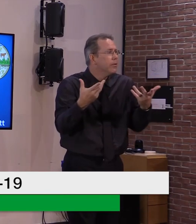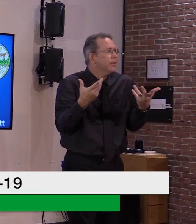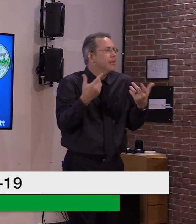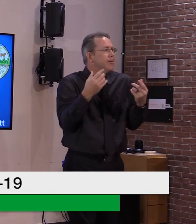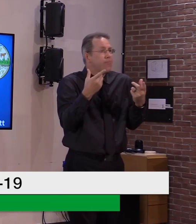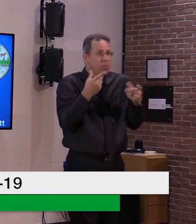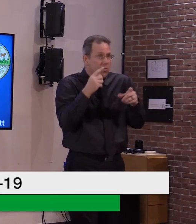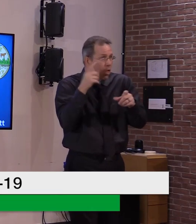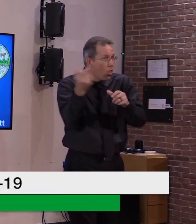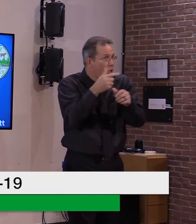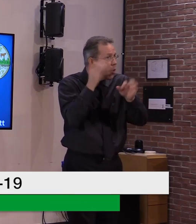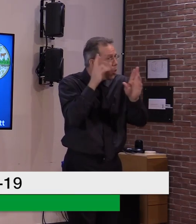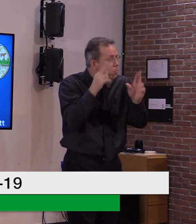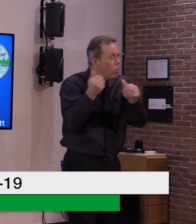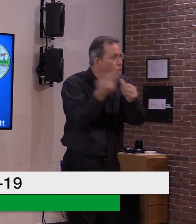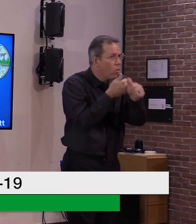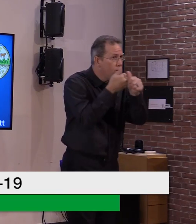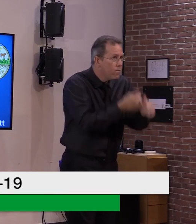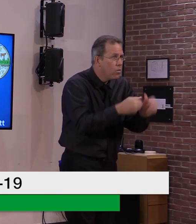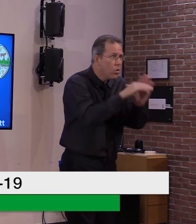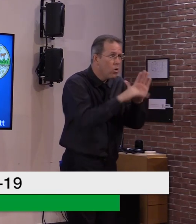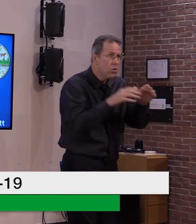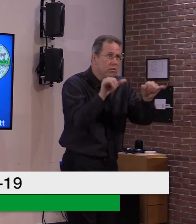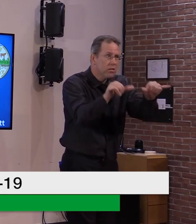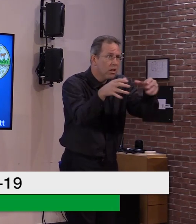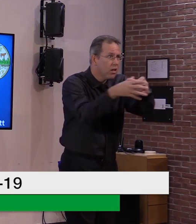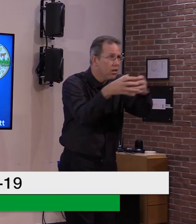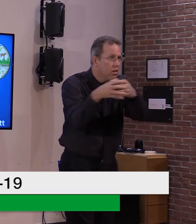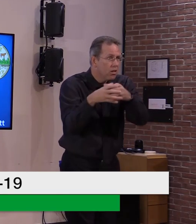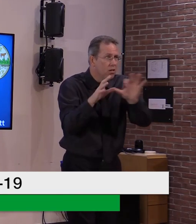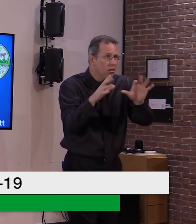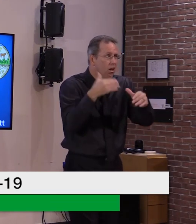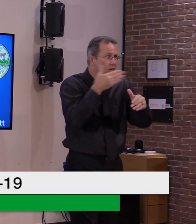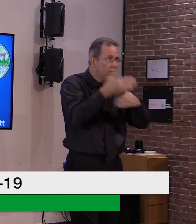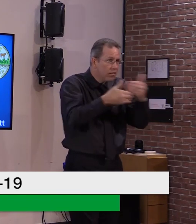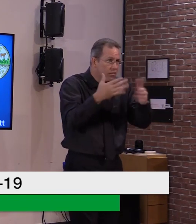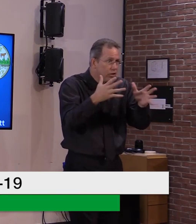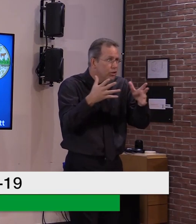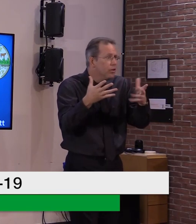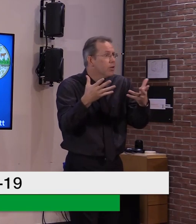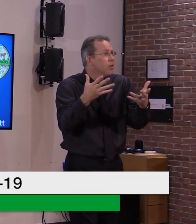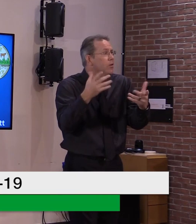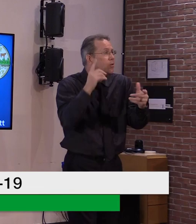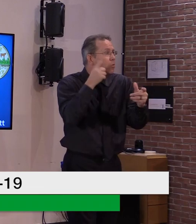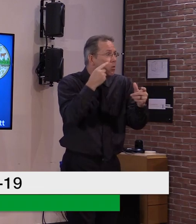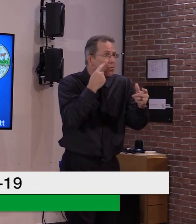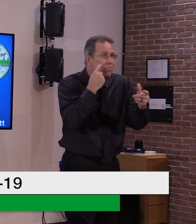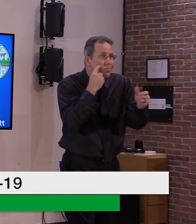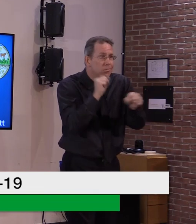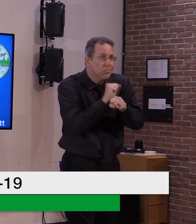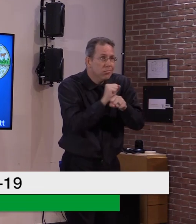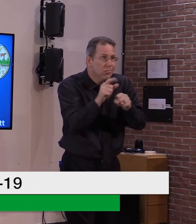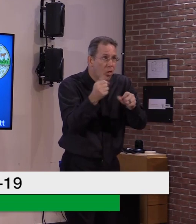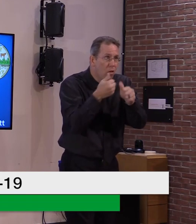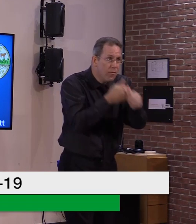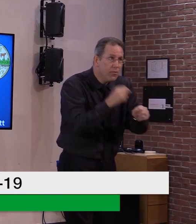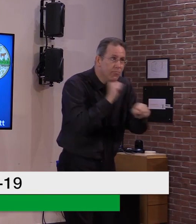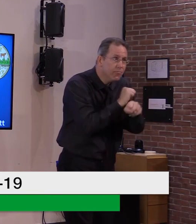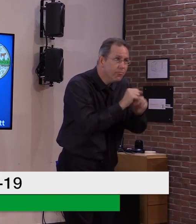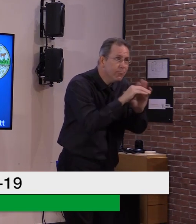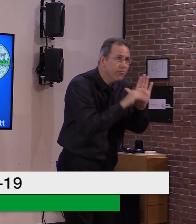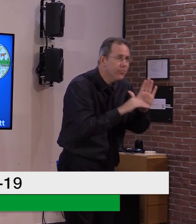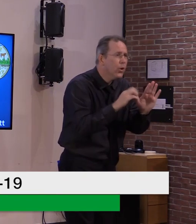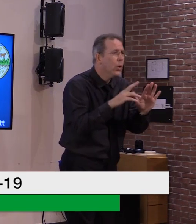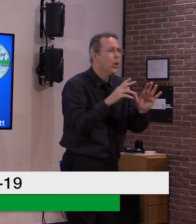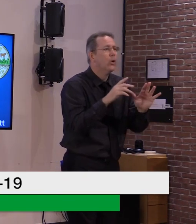the spike if there is one about a week 10 days two weeks from now so again i'm